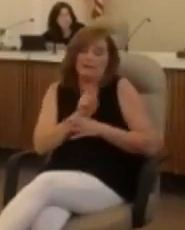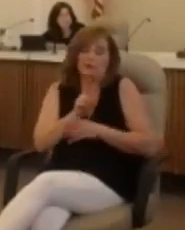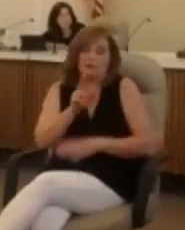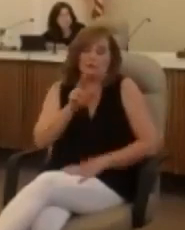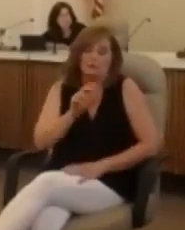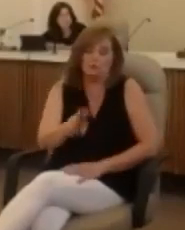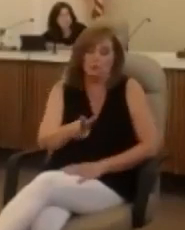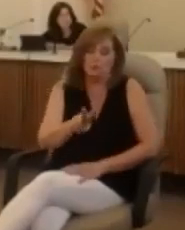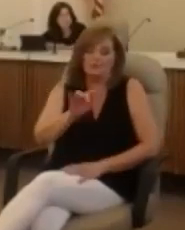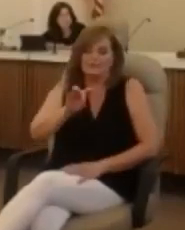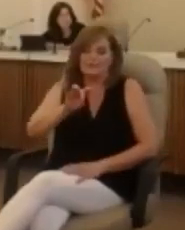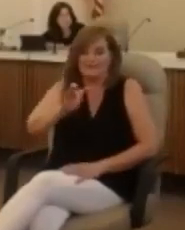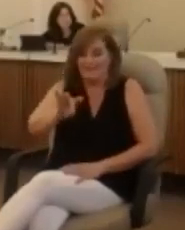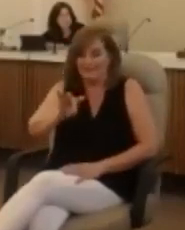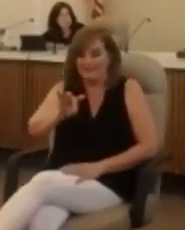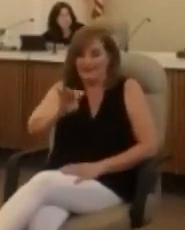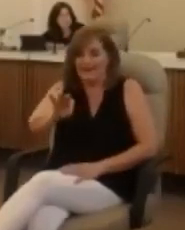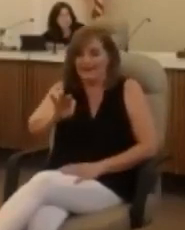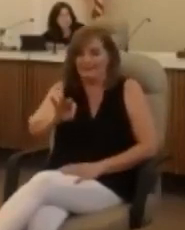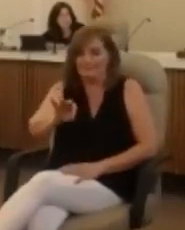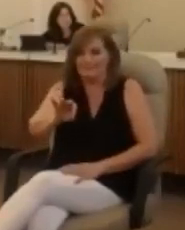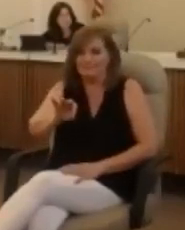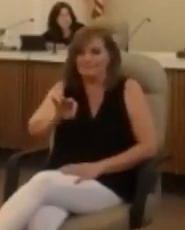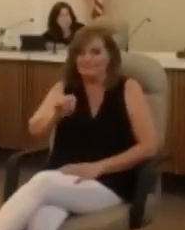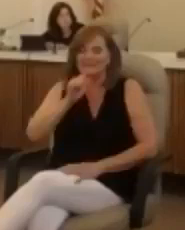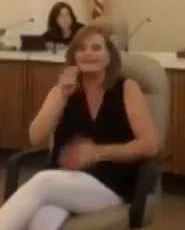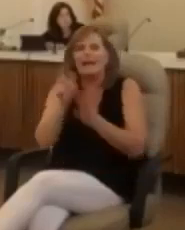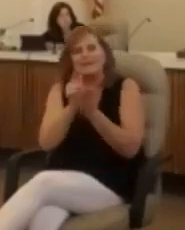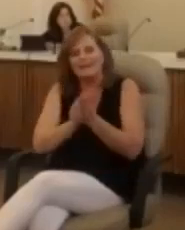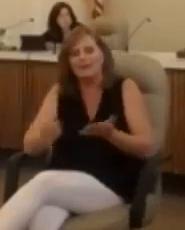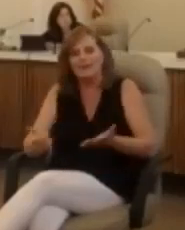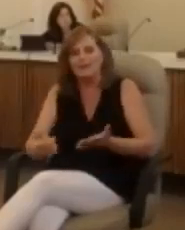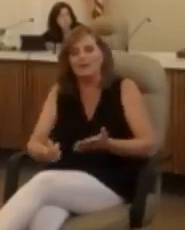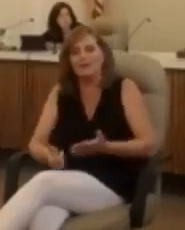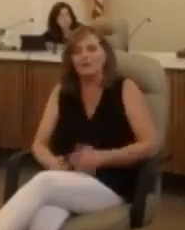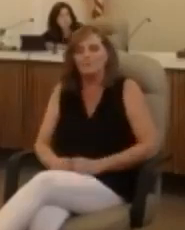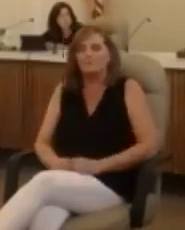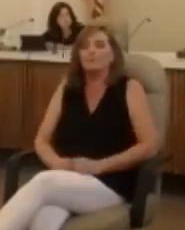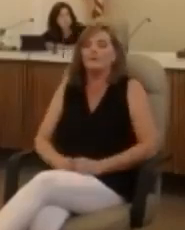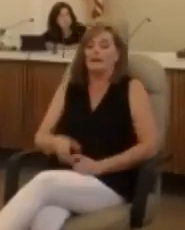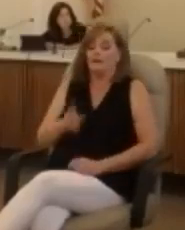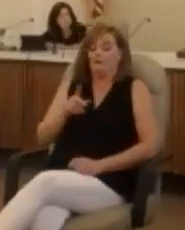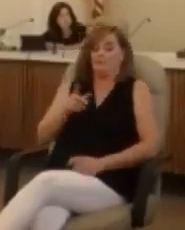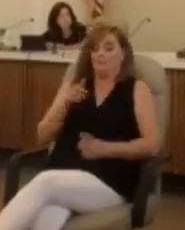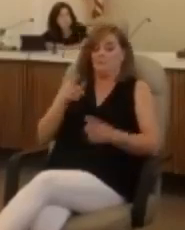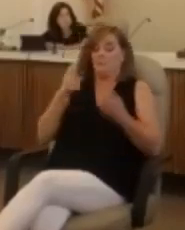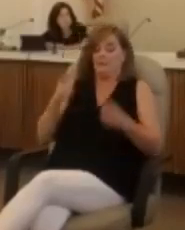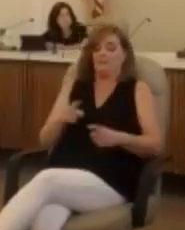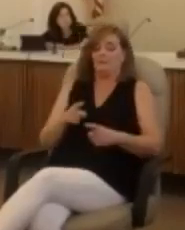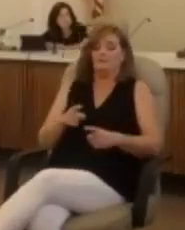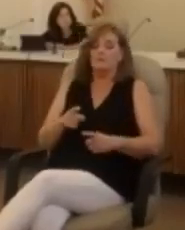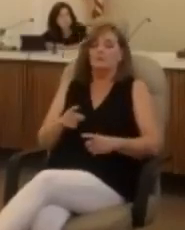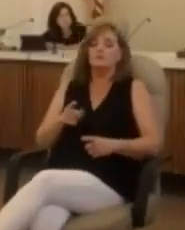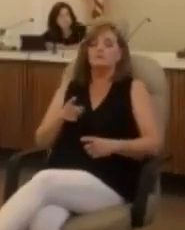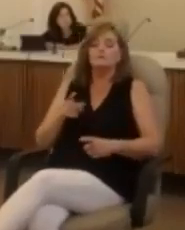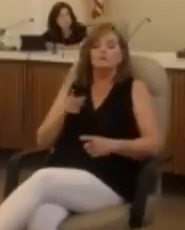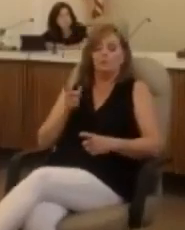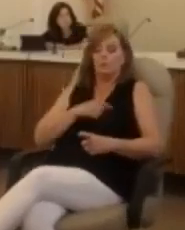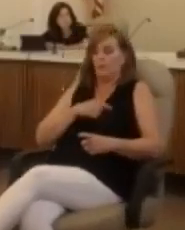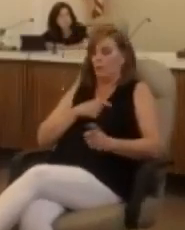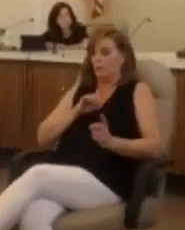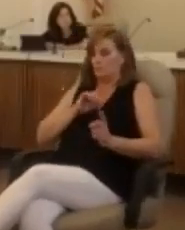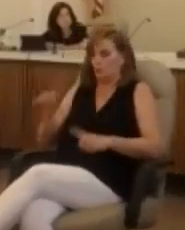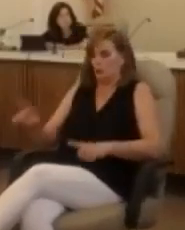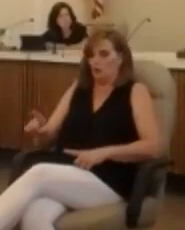That's not legal. And what would happen is, if we did that, we'd end up in court, we would